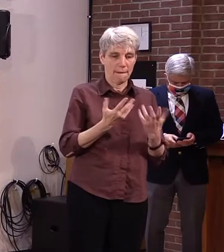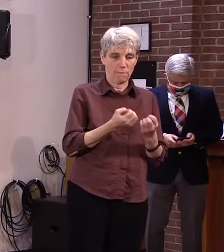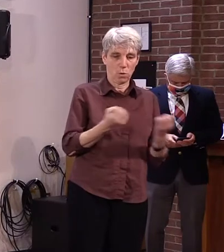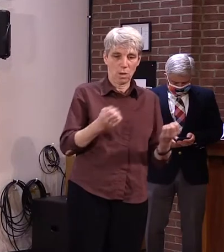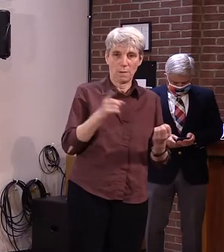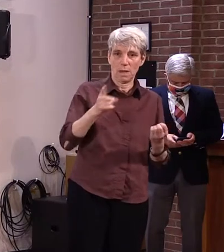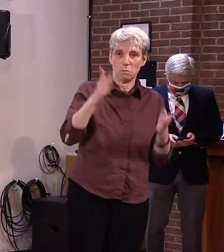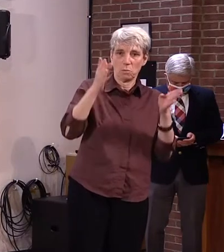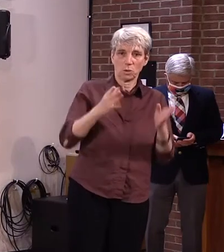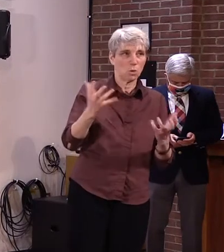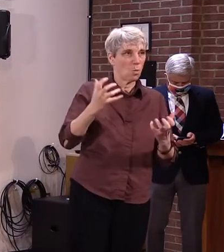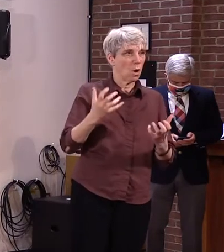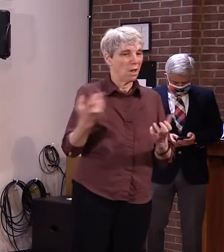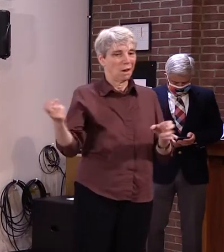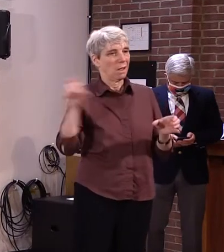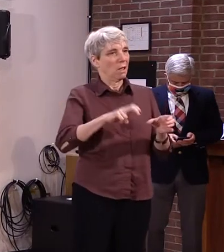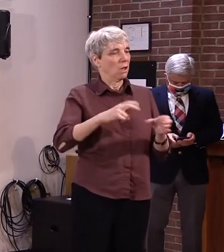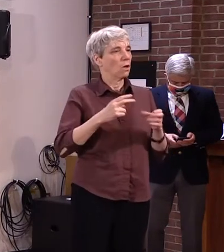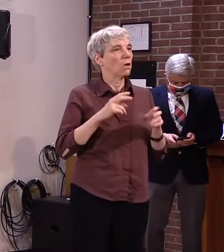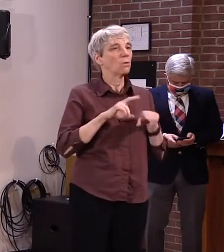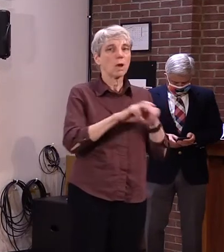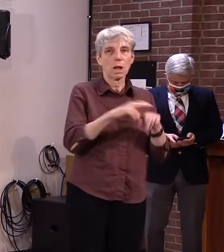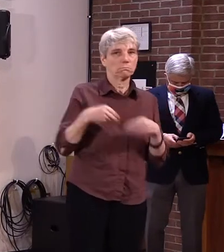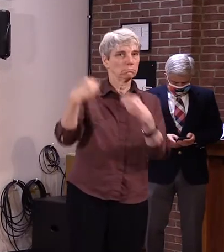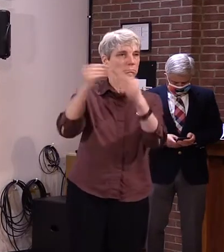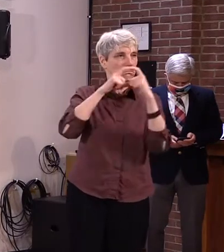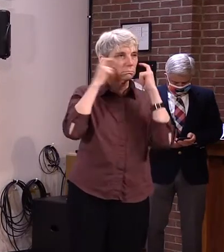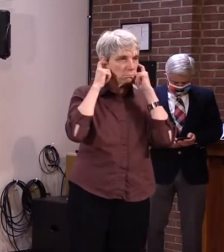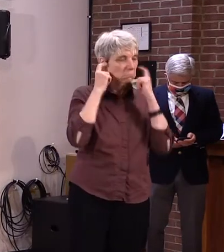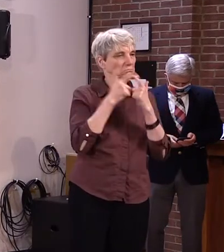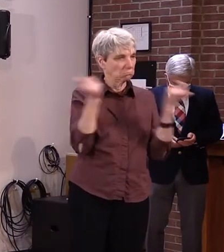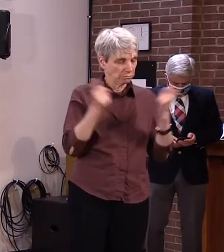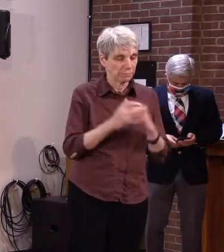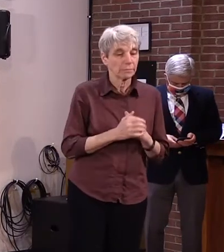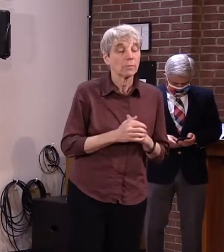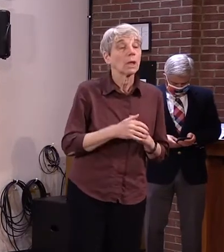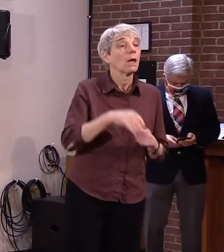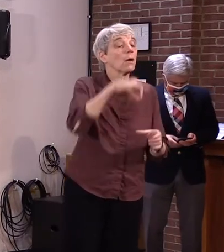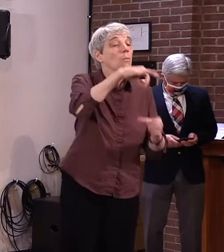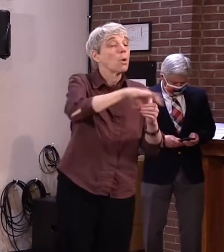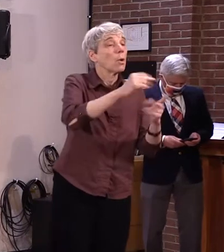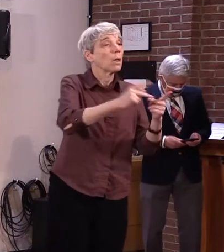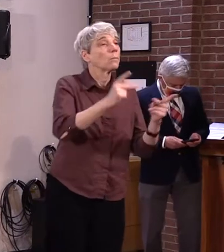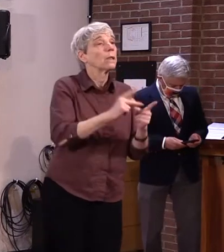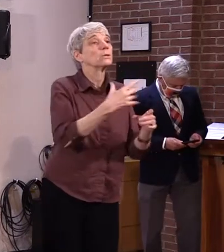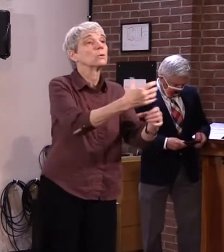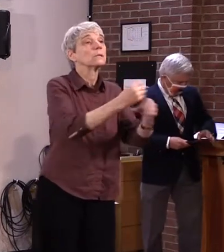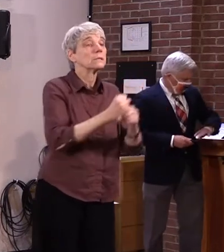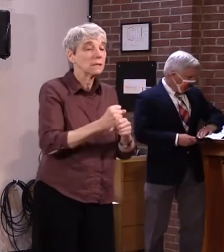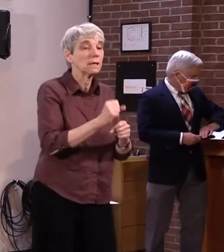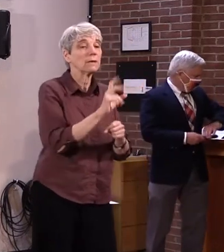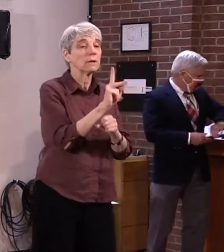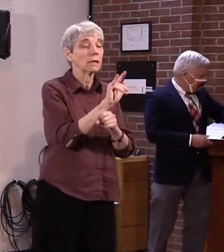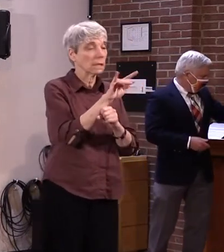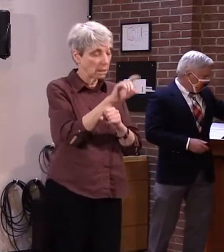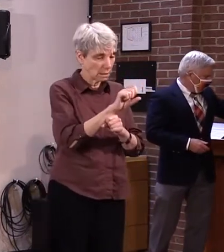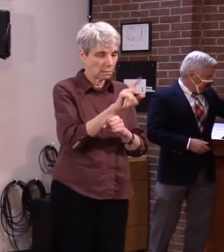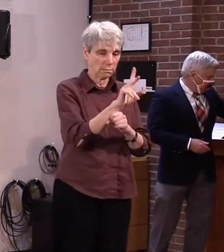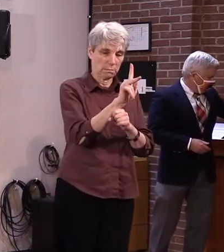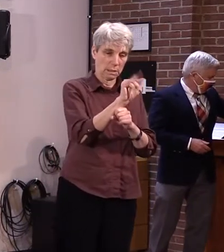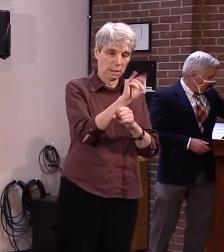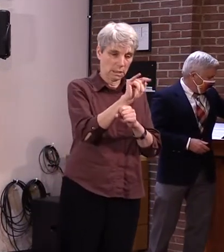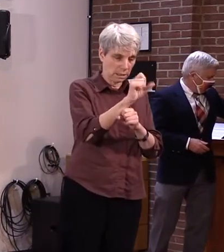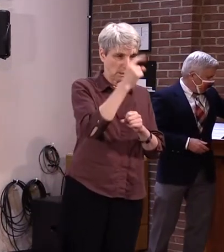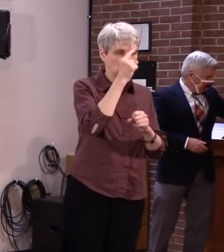mass transportation. Polling places have received PPE, including 300 election kits with approximately 400,000 items,